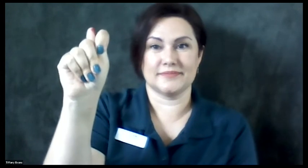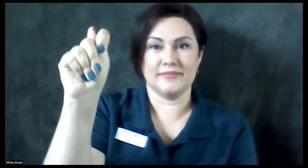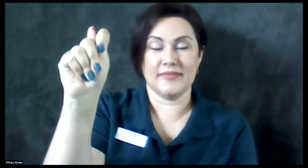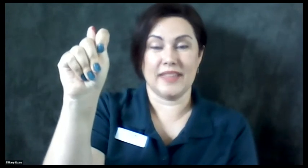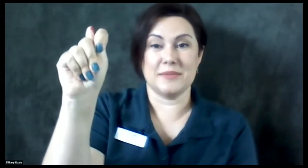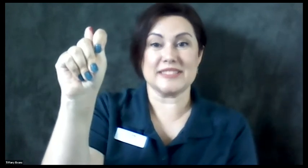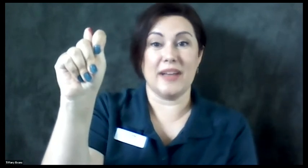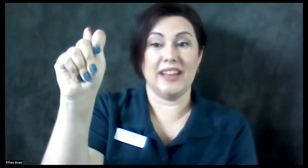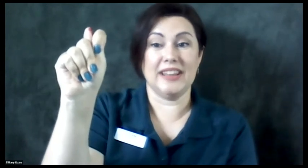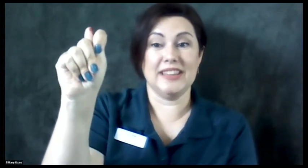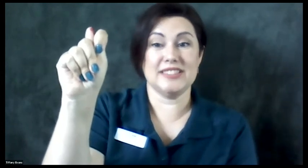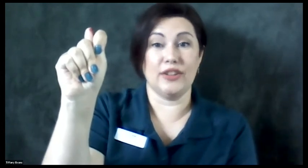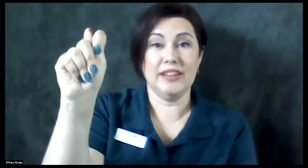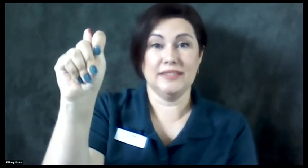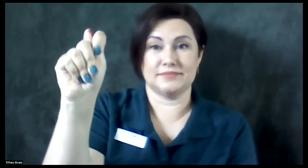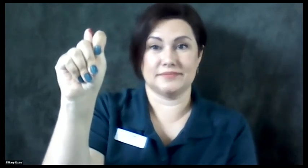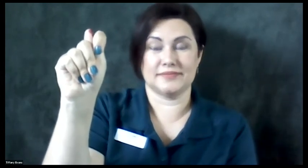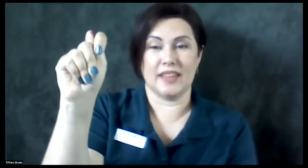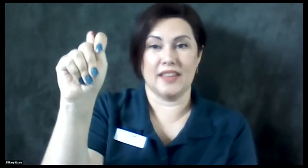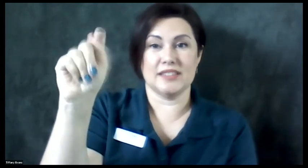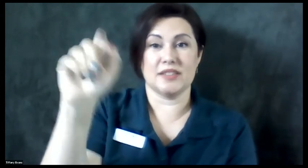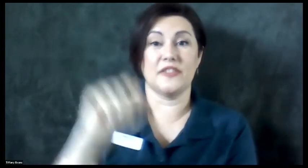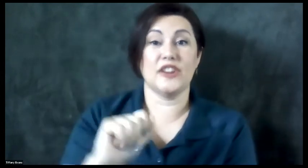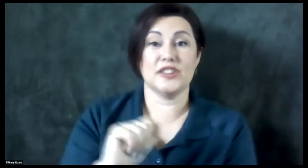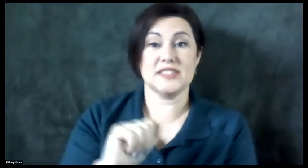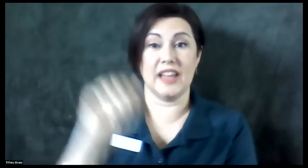And I'm going to spell that again slowly. So the first letter,